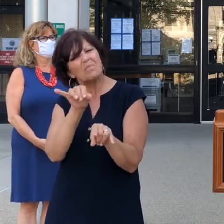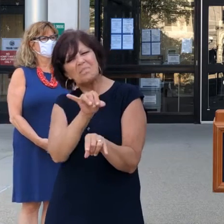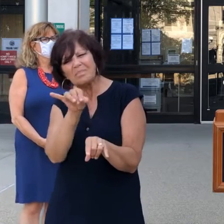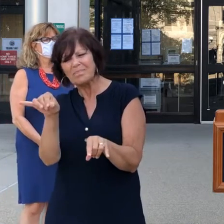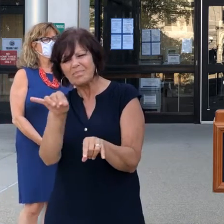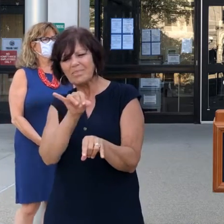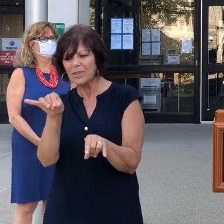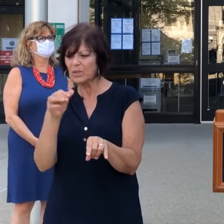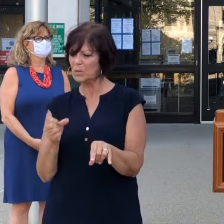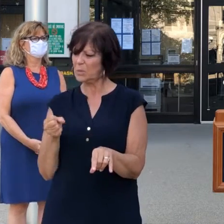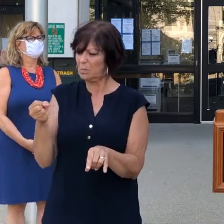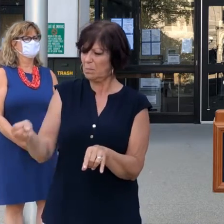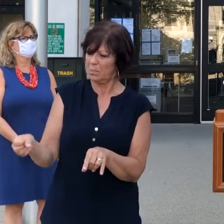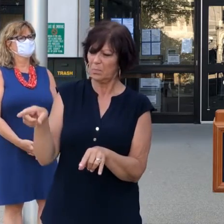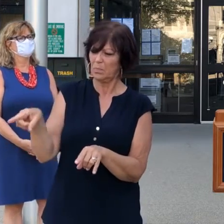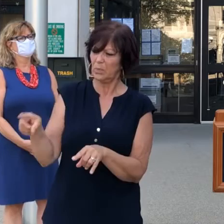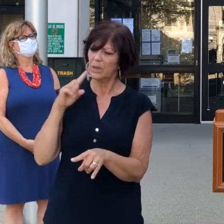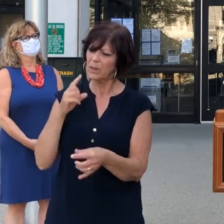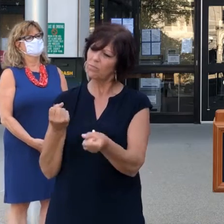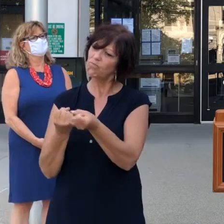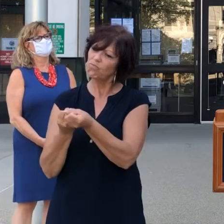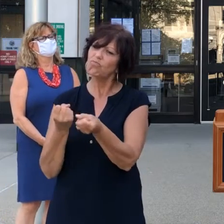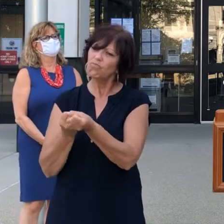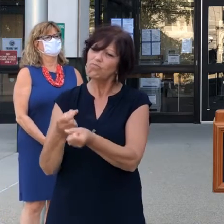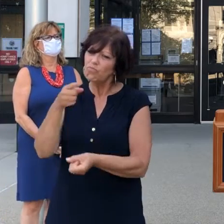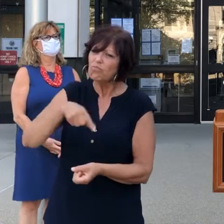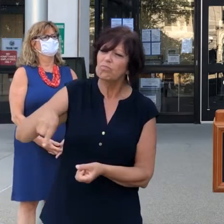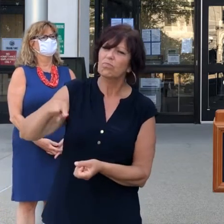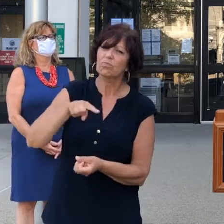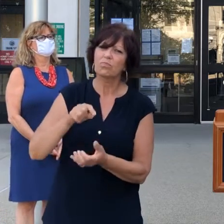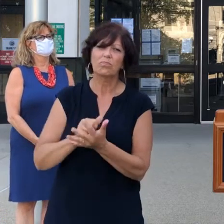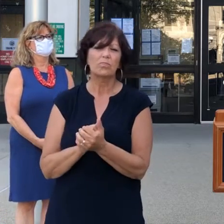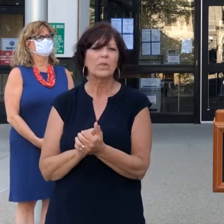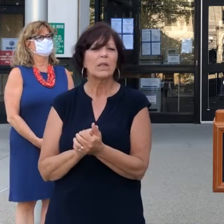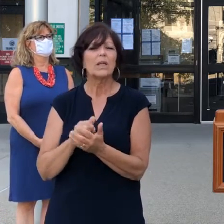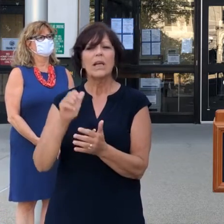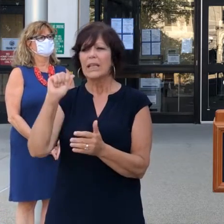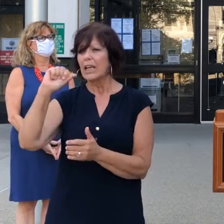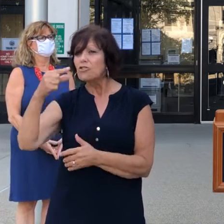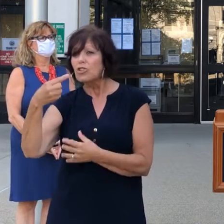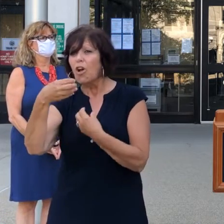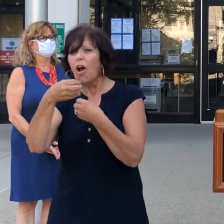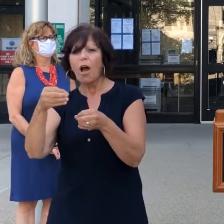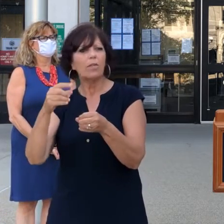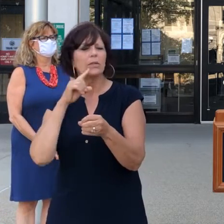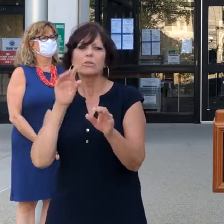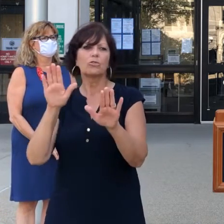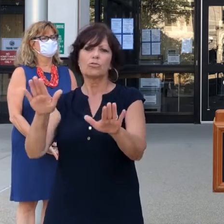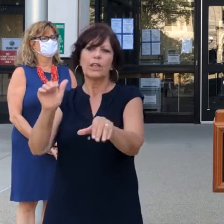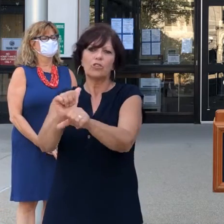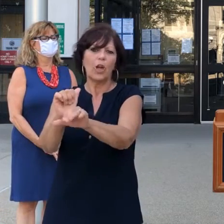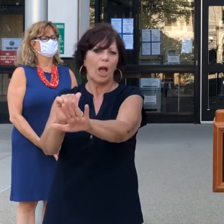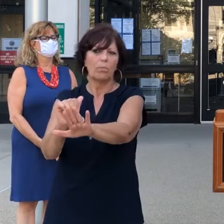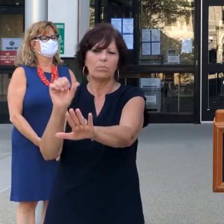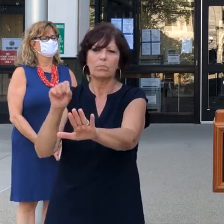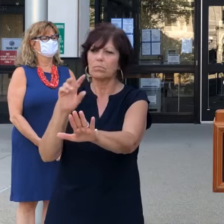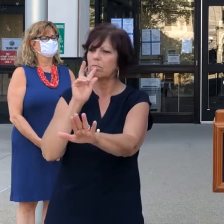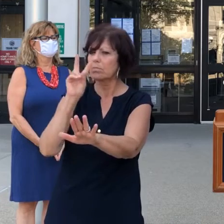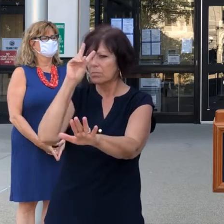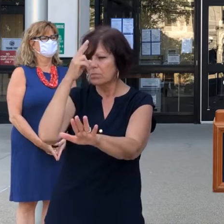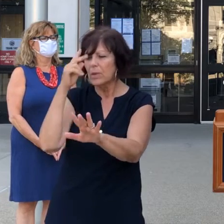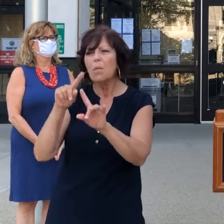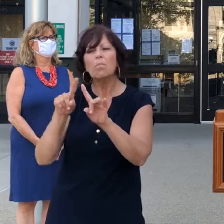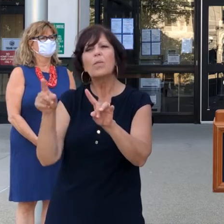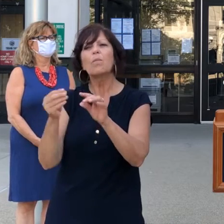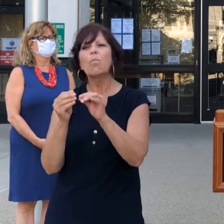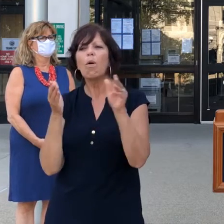with the creation of the office and the creation of Jessica's position. The Attorney General's office does a great job, but they're also more of a